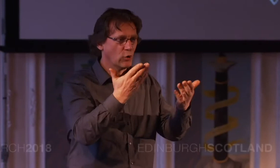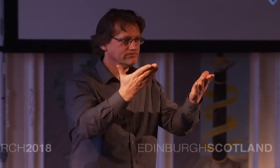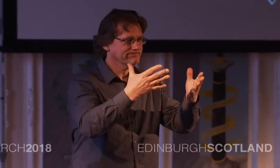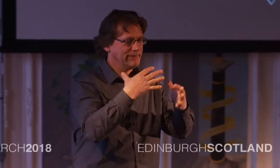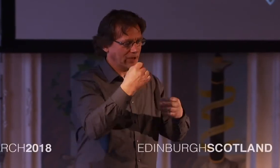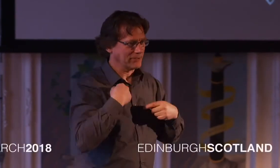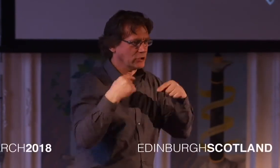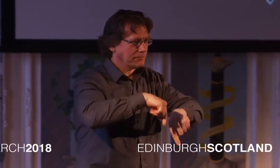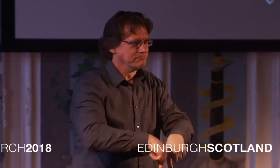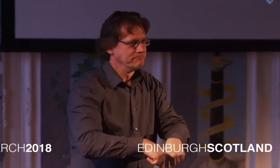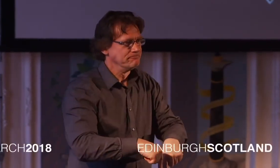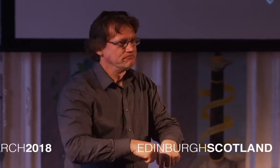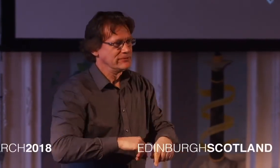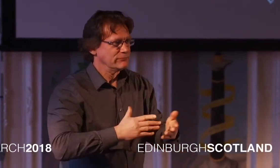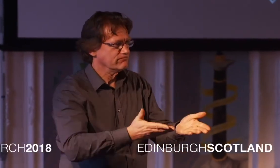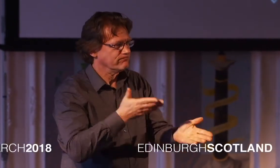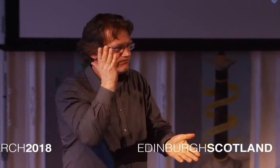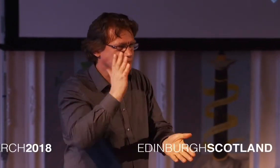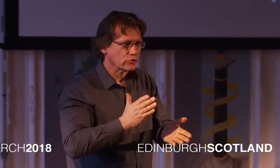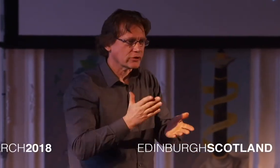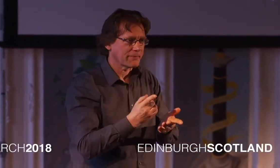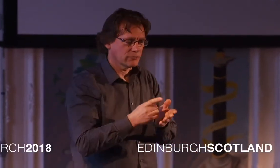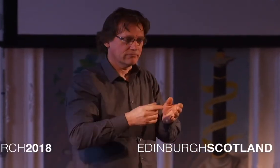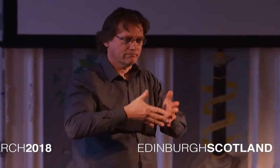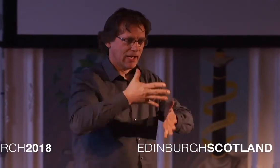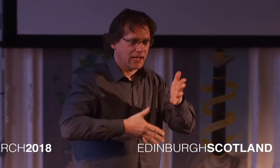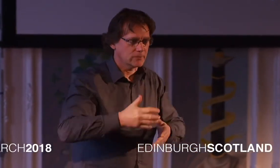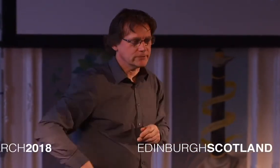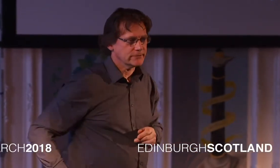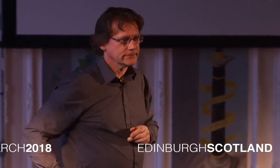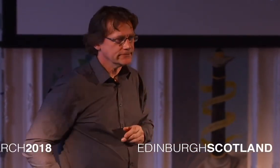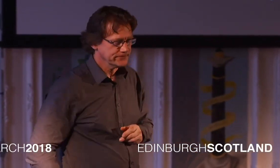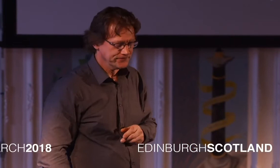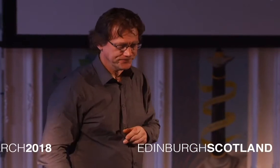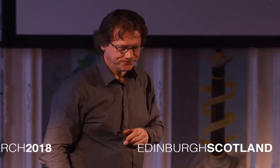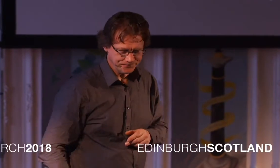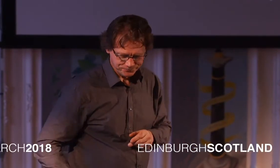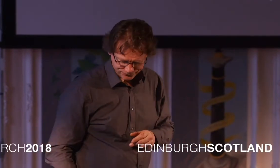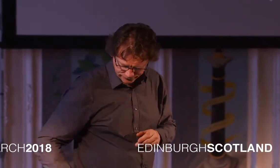So first of all, thank you for inviting me to come today to give this presentation to talk about sign language.